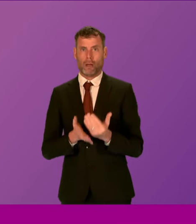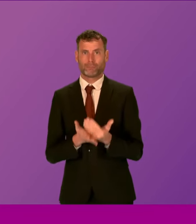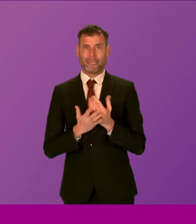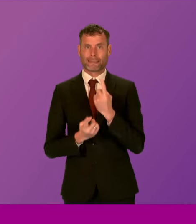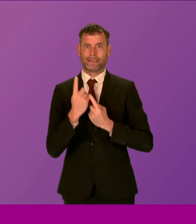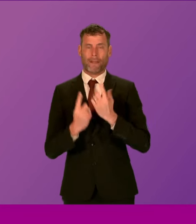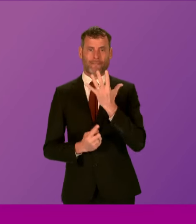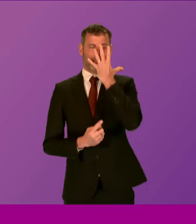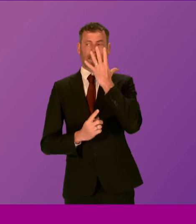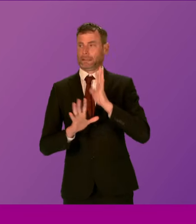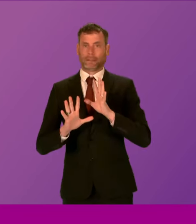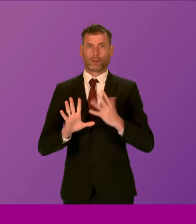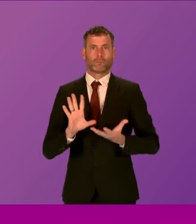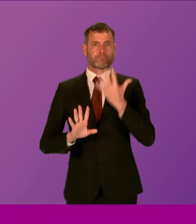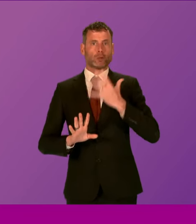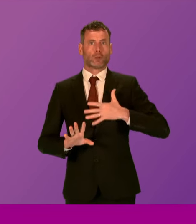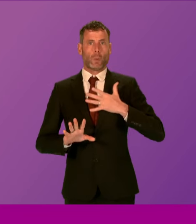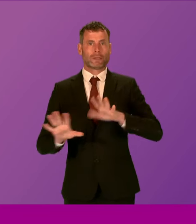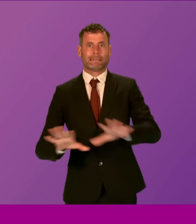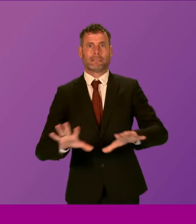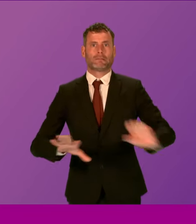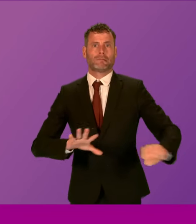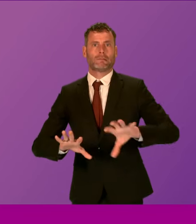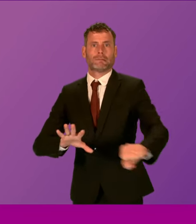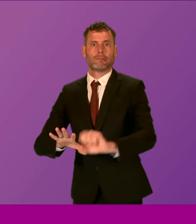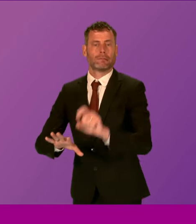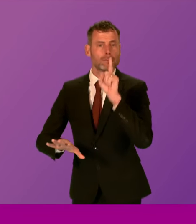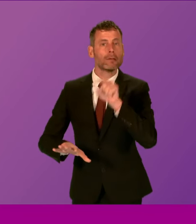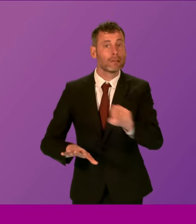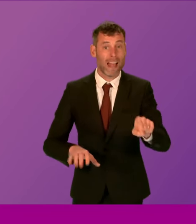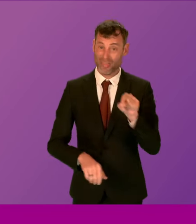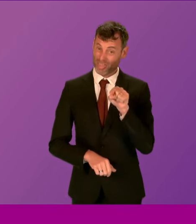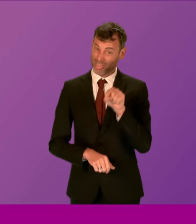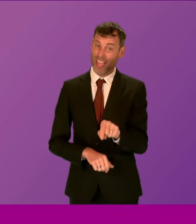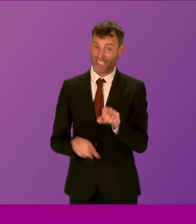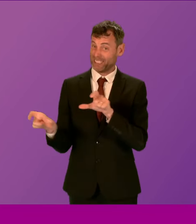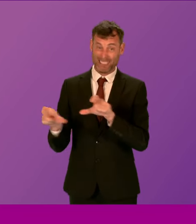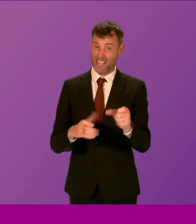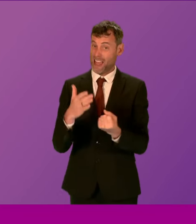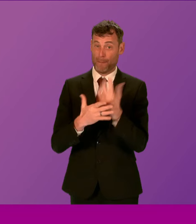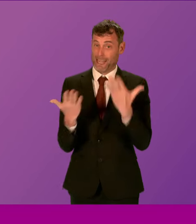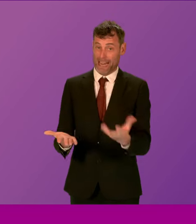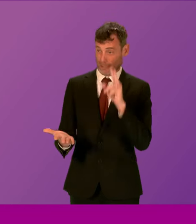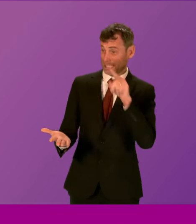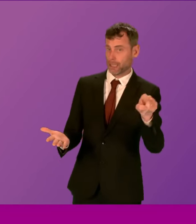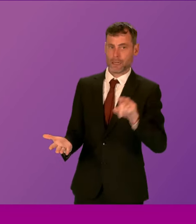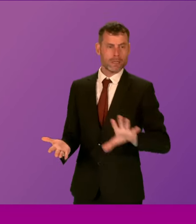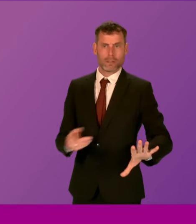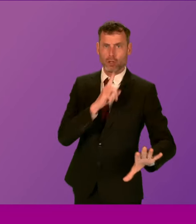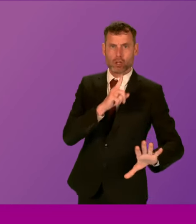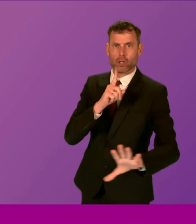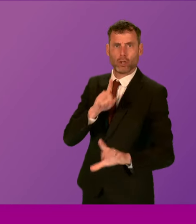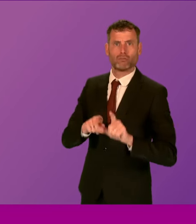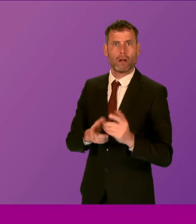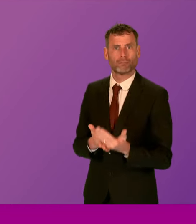That culture still prevails today. Key breakthroughs in this investigation were only possible because of the work and